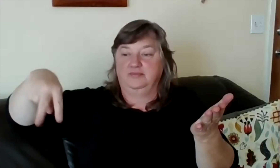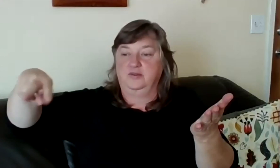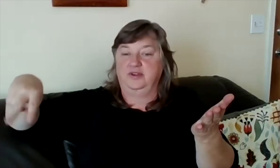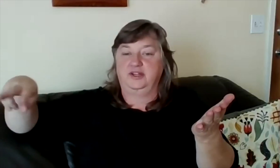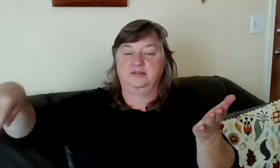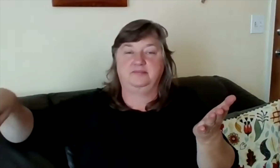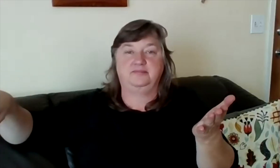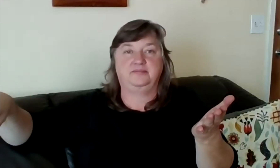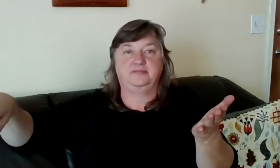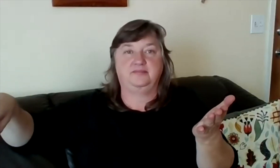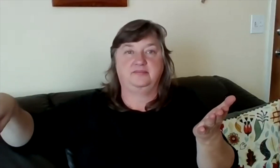Read.